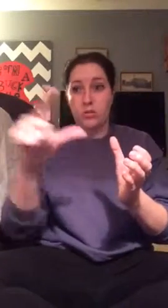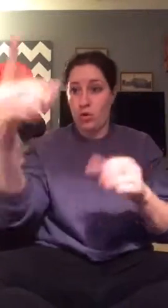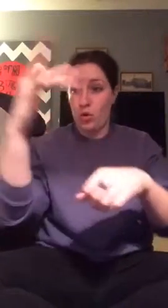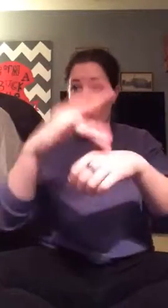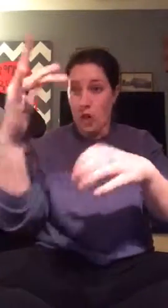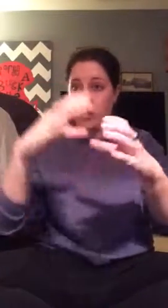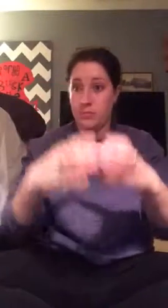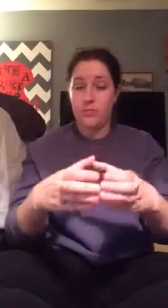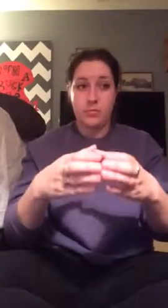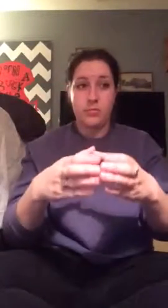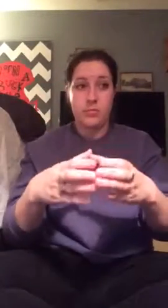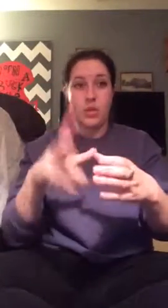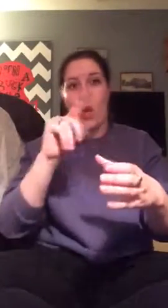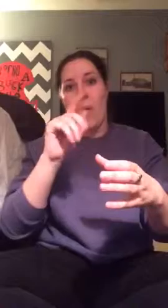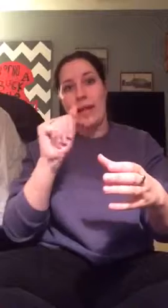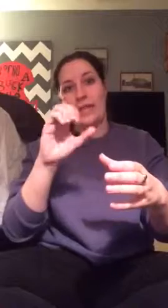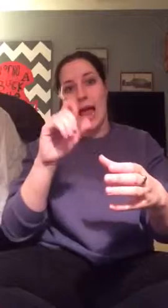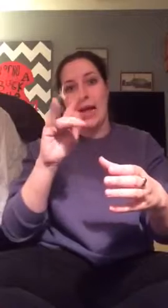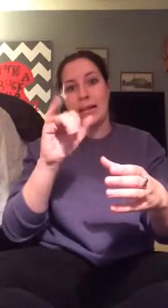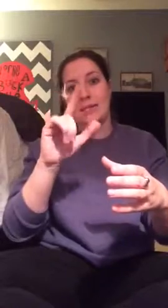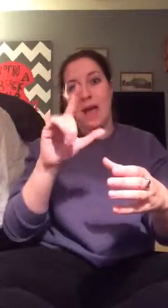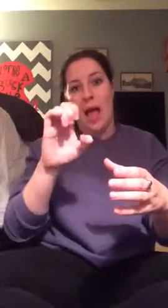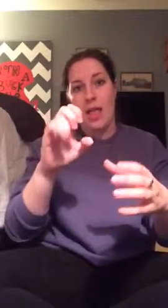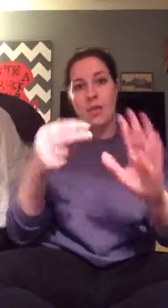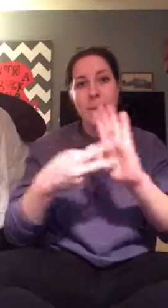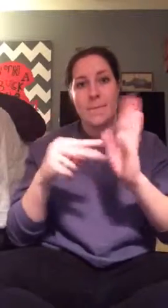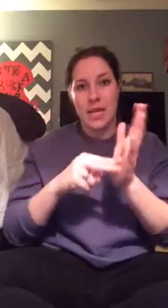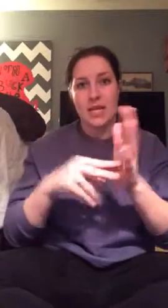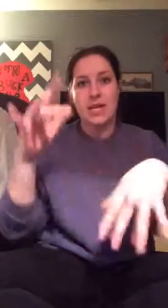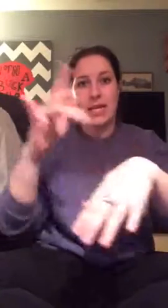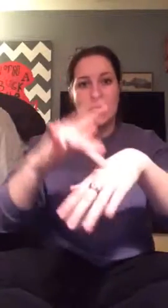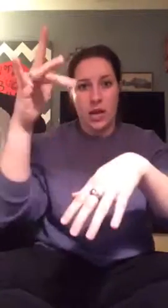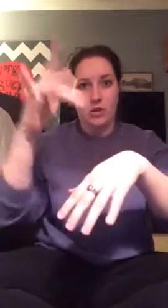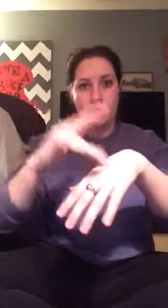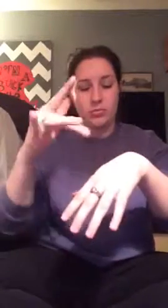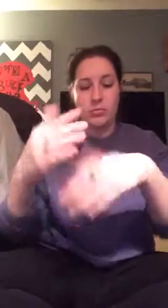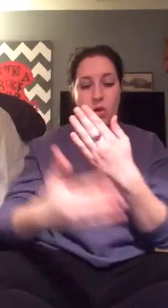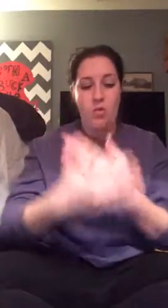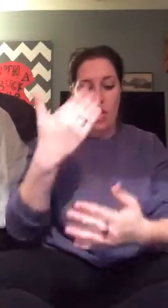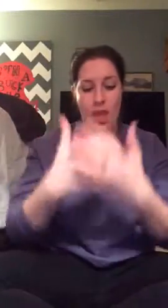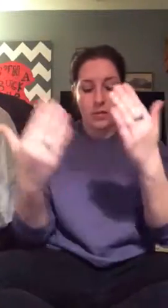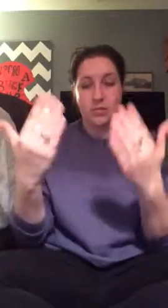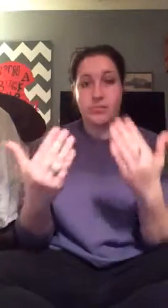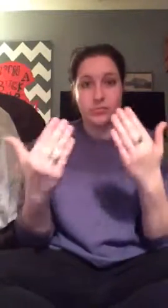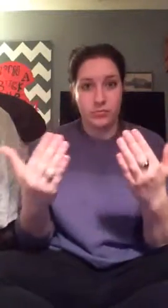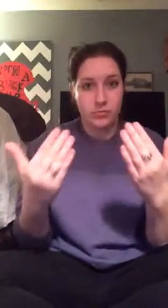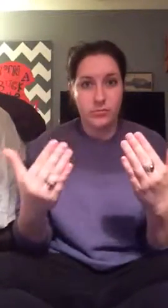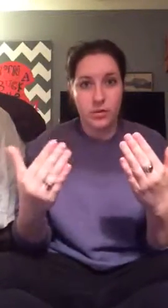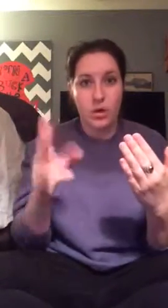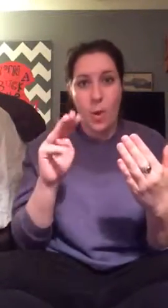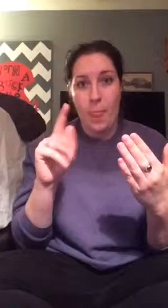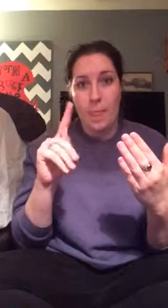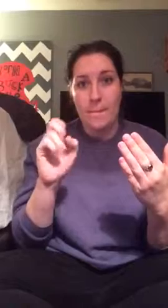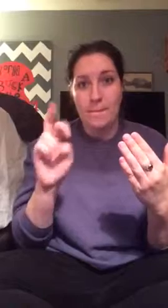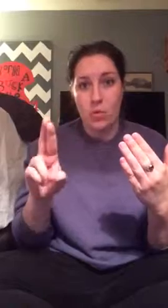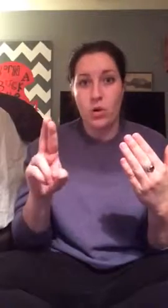they're saying tactile. So hands here. So the peripheral motor and sensory pathways send information.